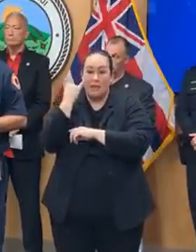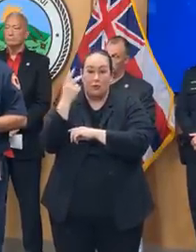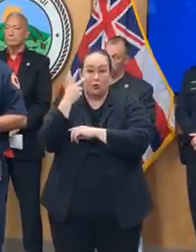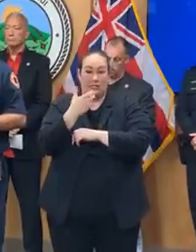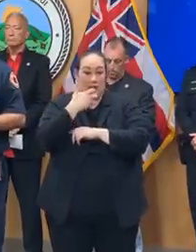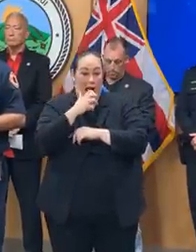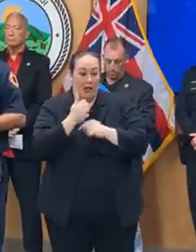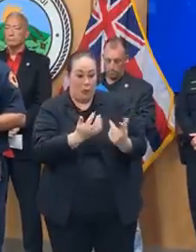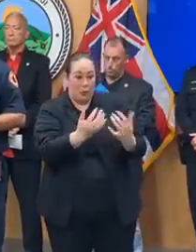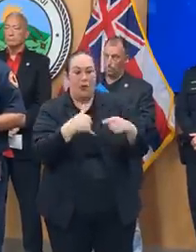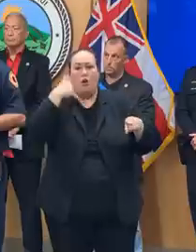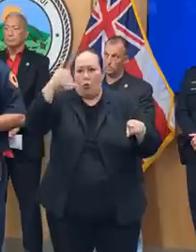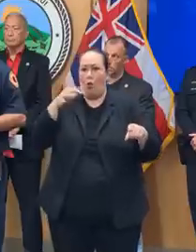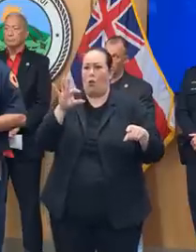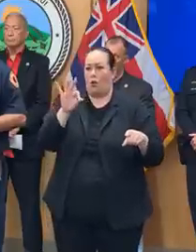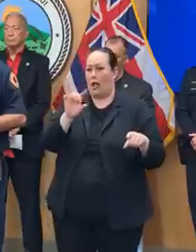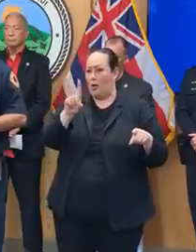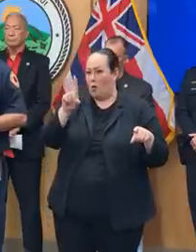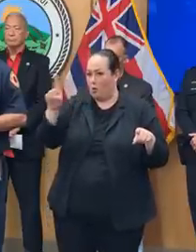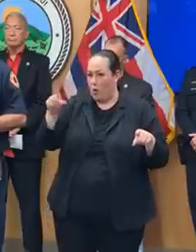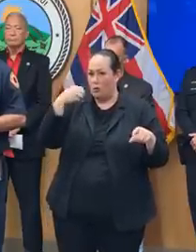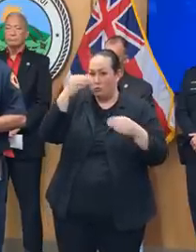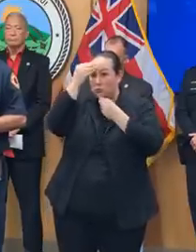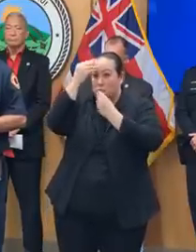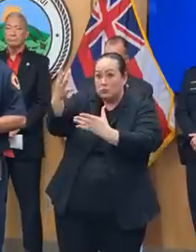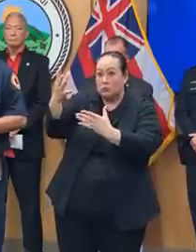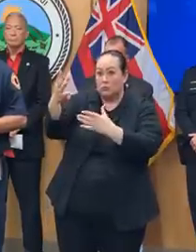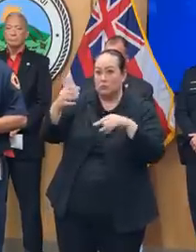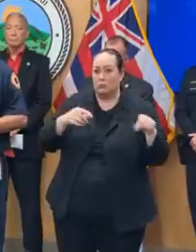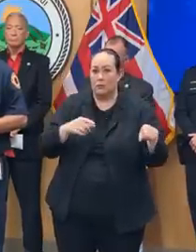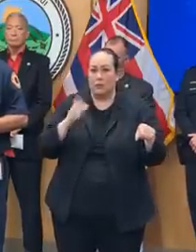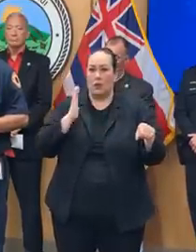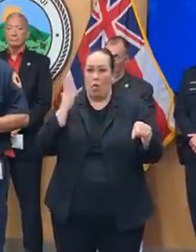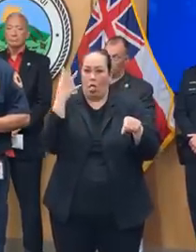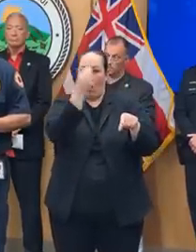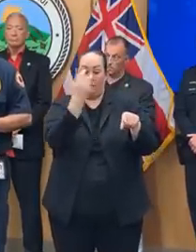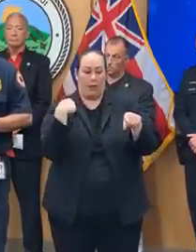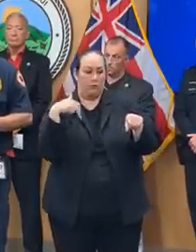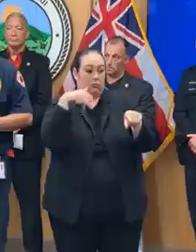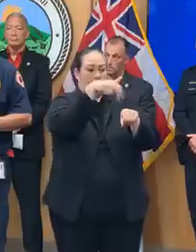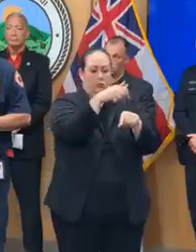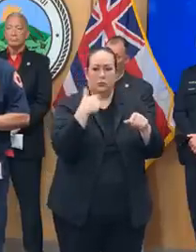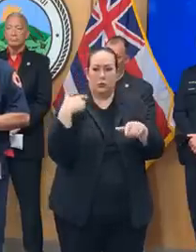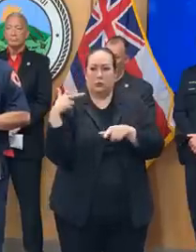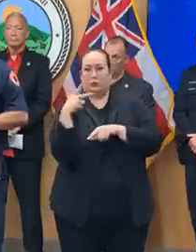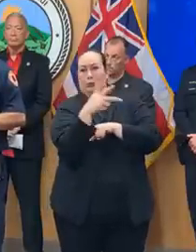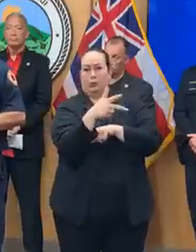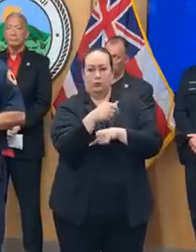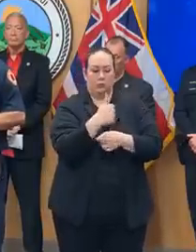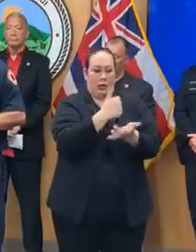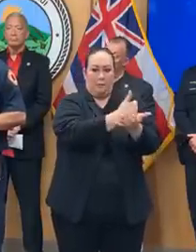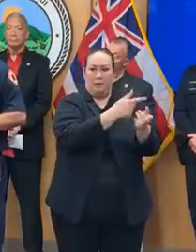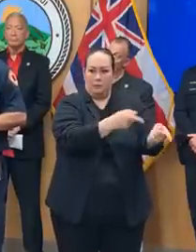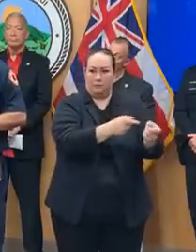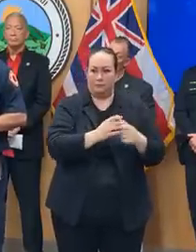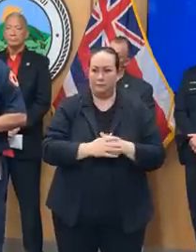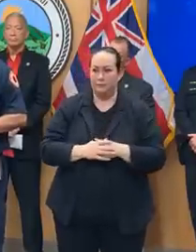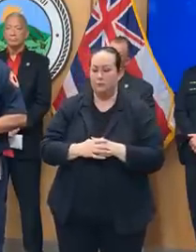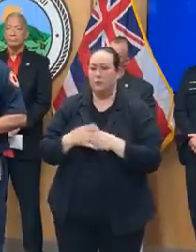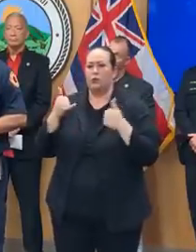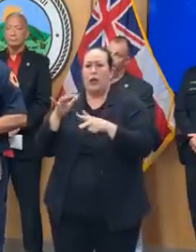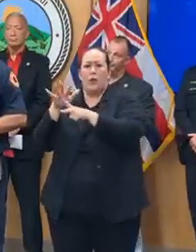spot fires, call 911, and we're going to leave where we're at to come help you. Today we flew a recon flight of the